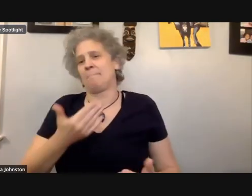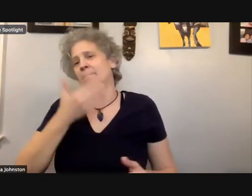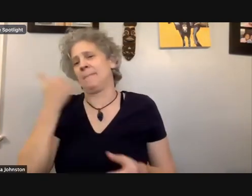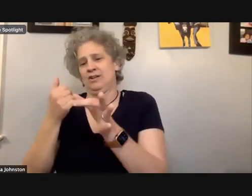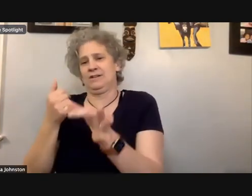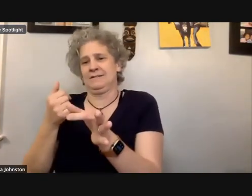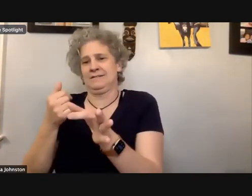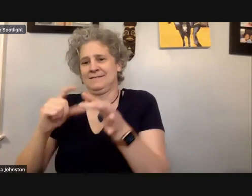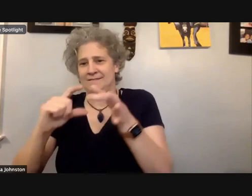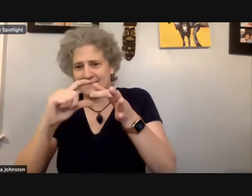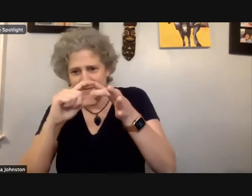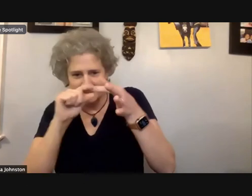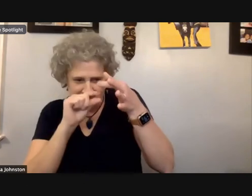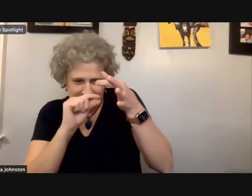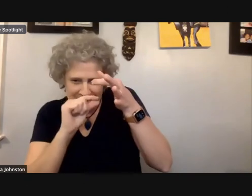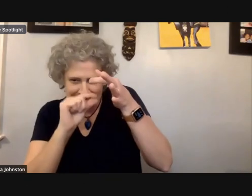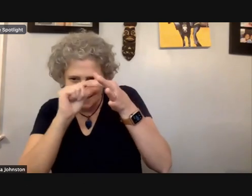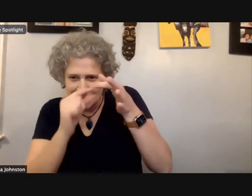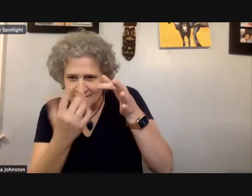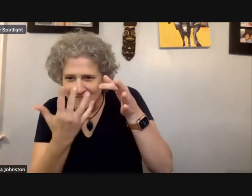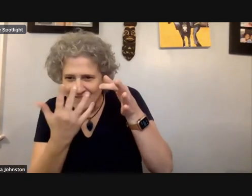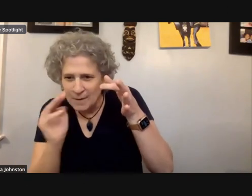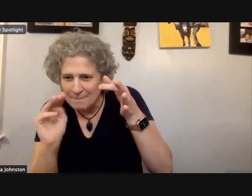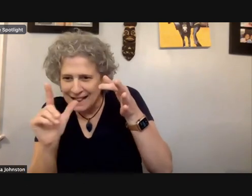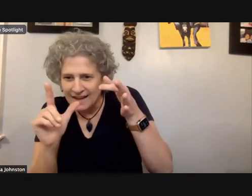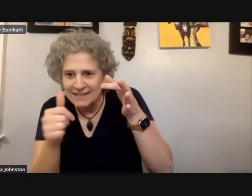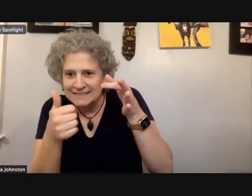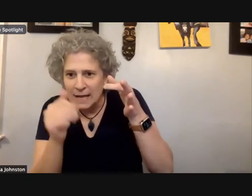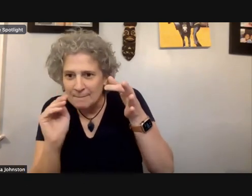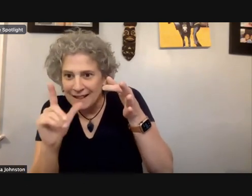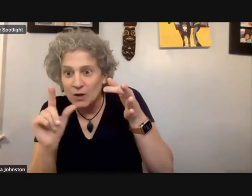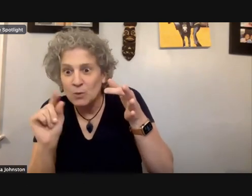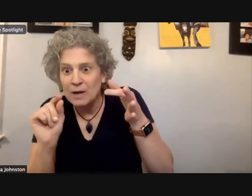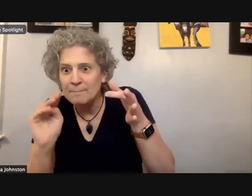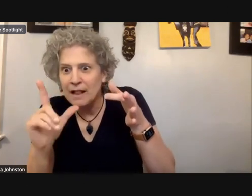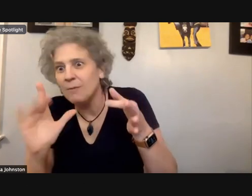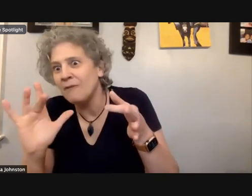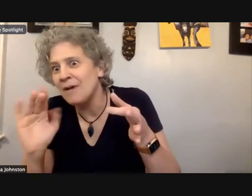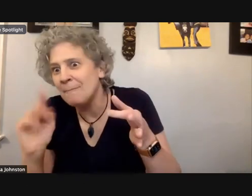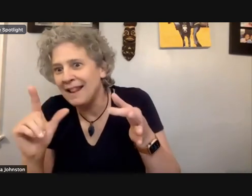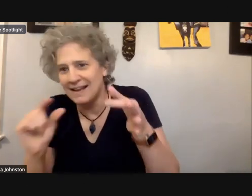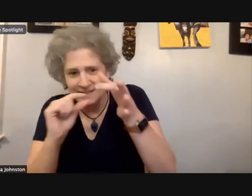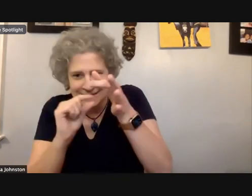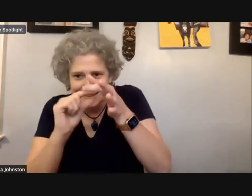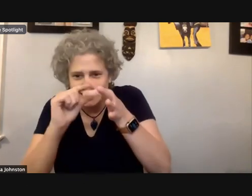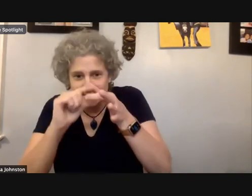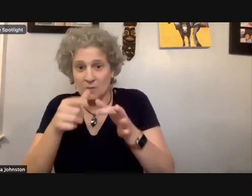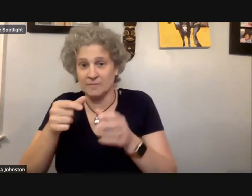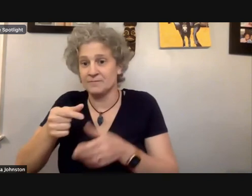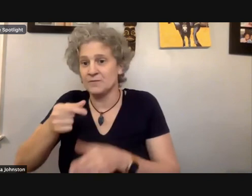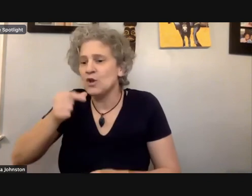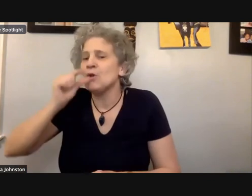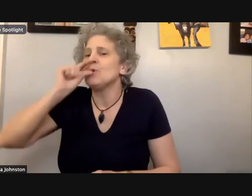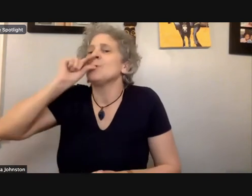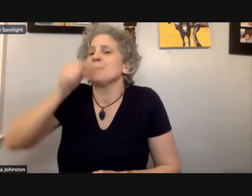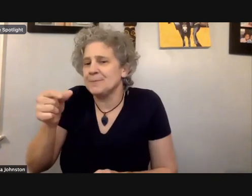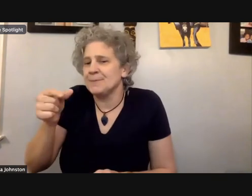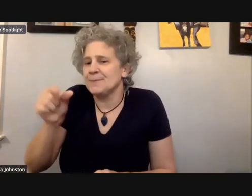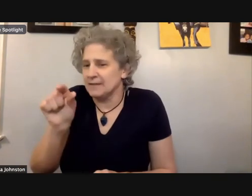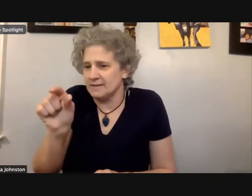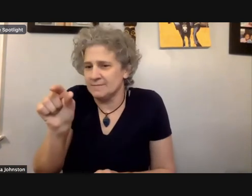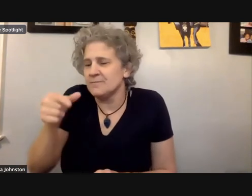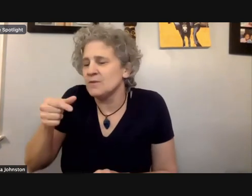They used to be extremely messy. They've gotten a lot better now. Now they make these nice little cups. You don't have to use a teaspoon anymore. We've got these lovely little cups